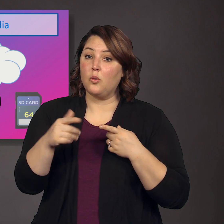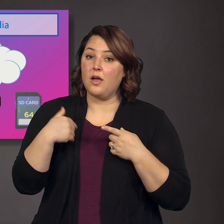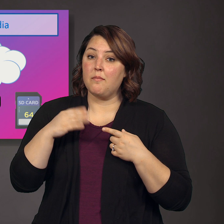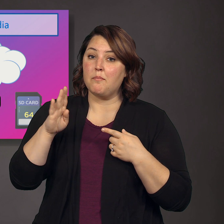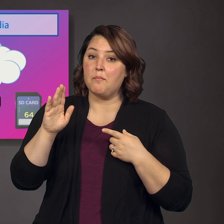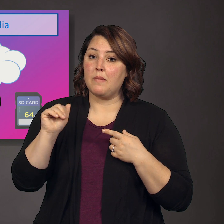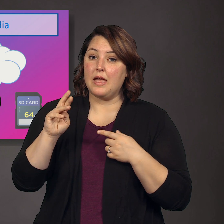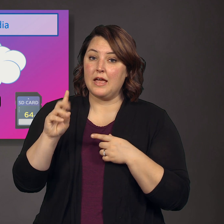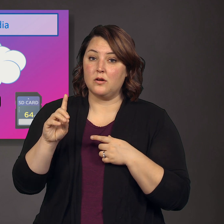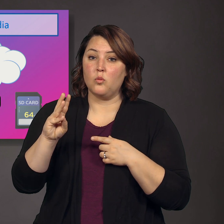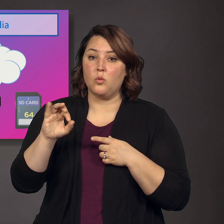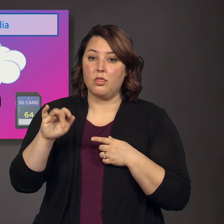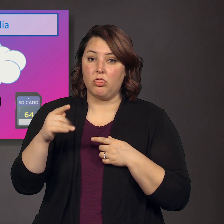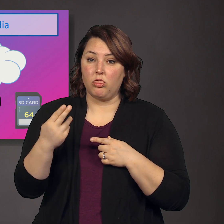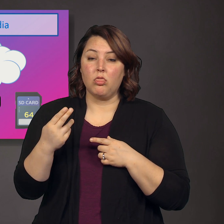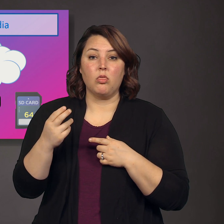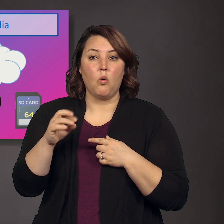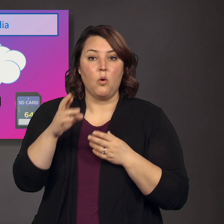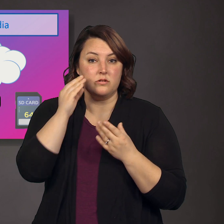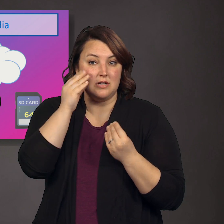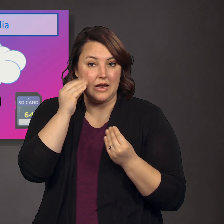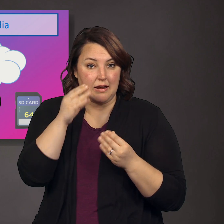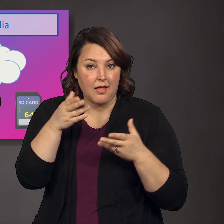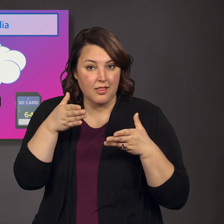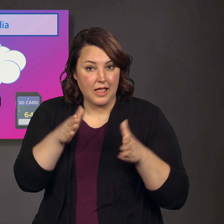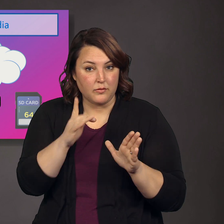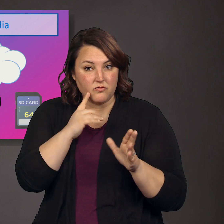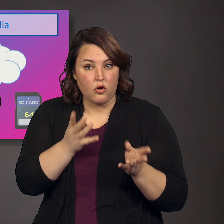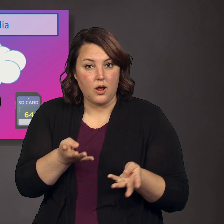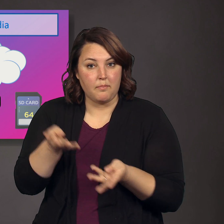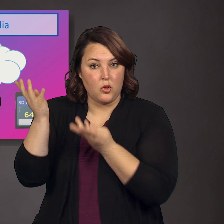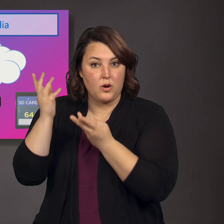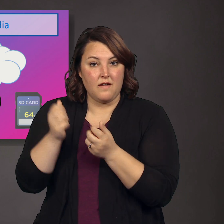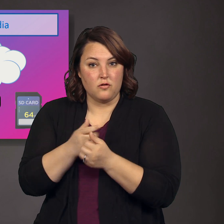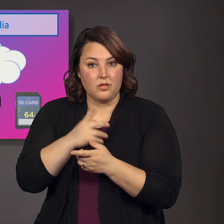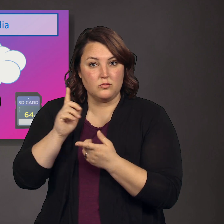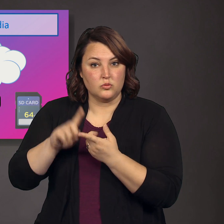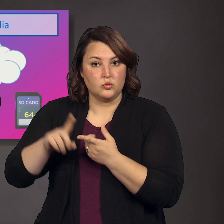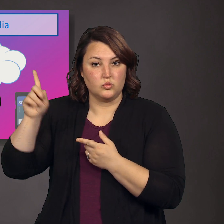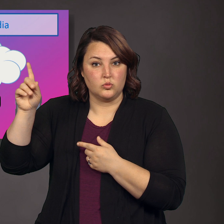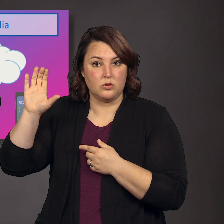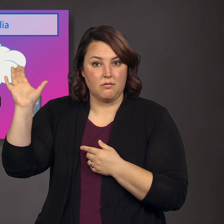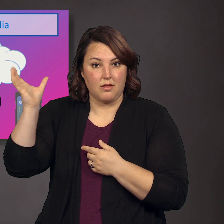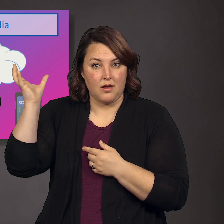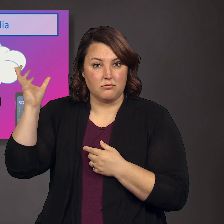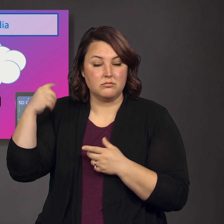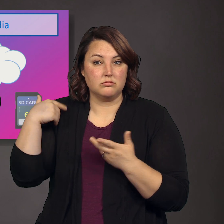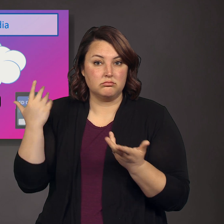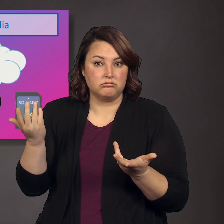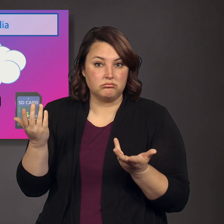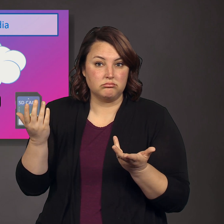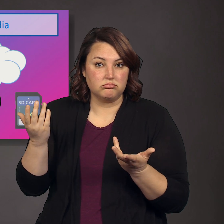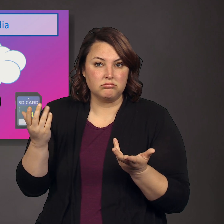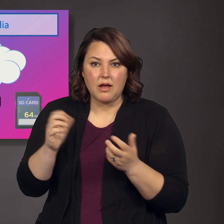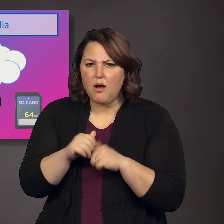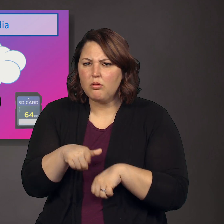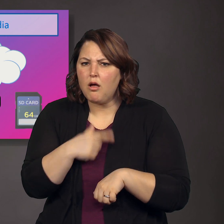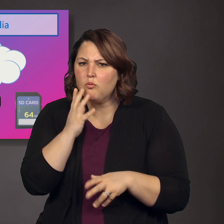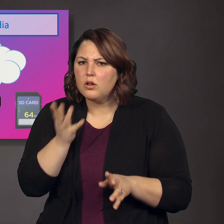data allowance for uploading everything to the cloud? How long would an upload take? Number